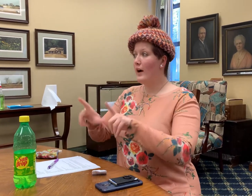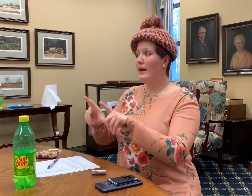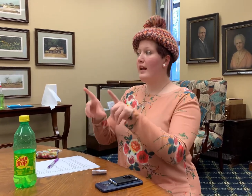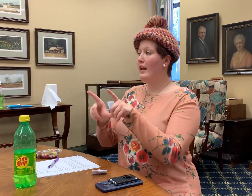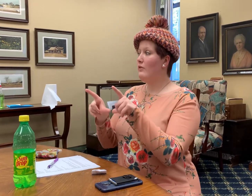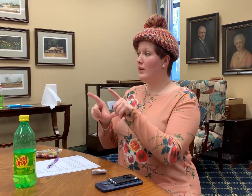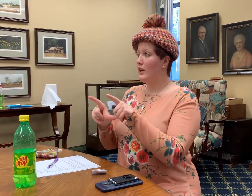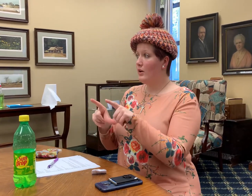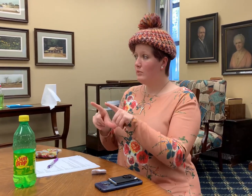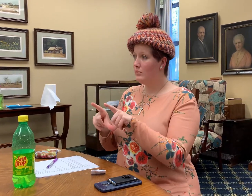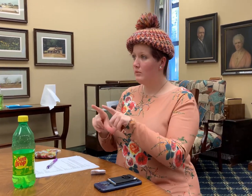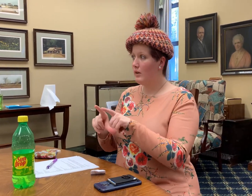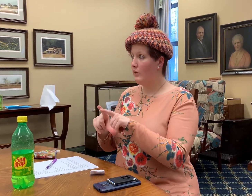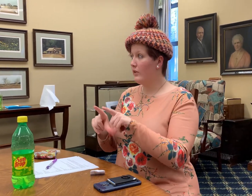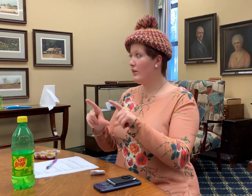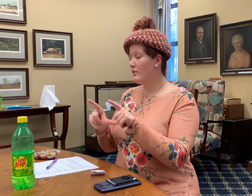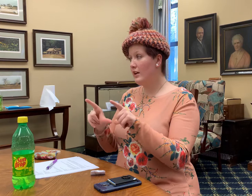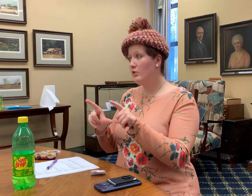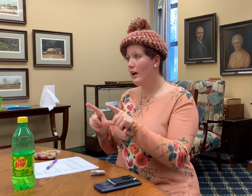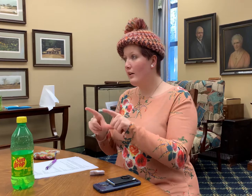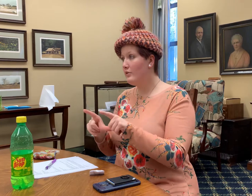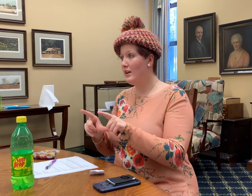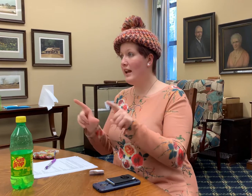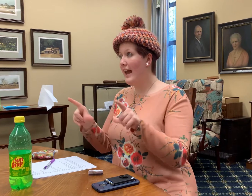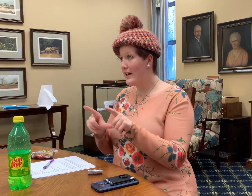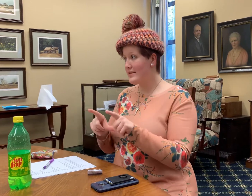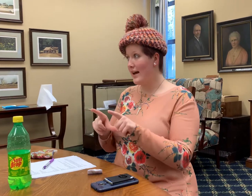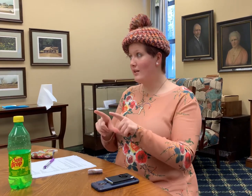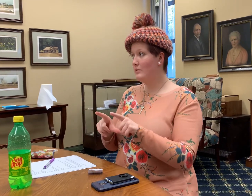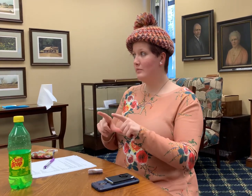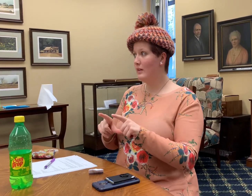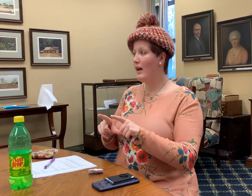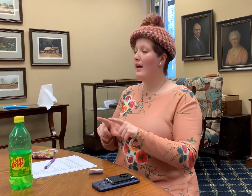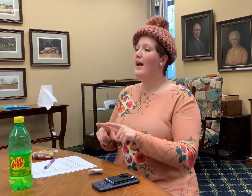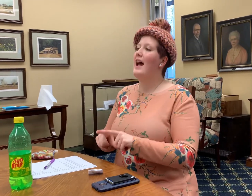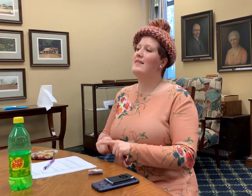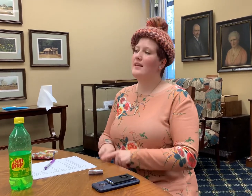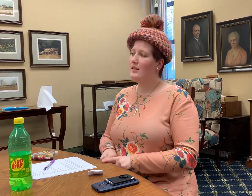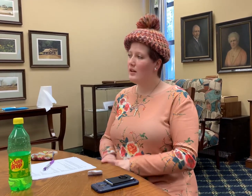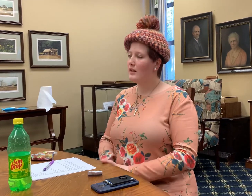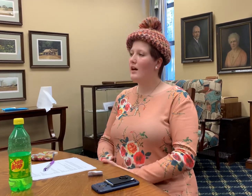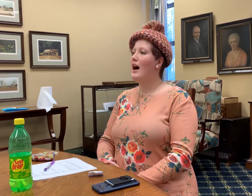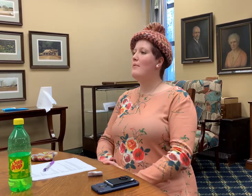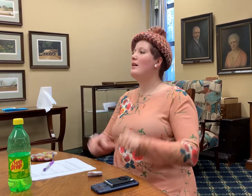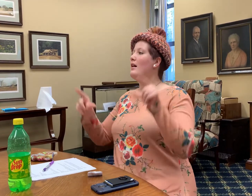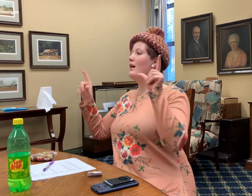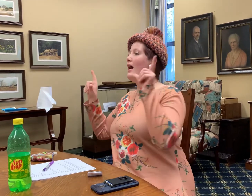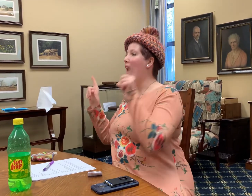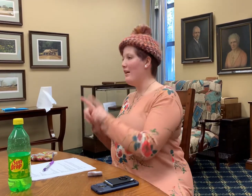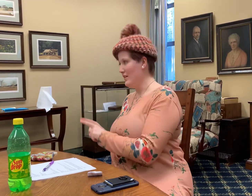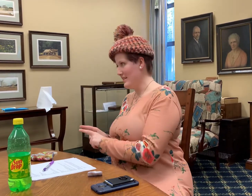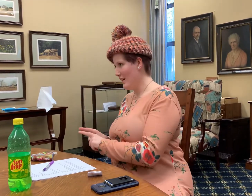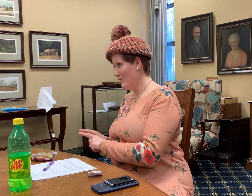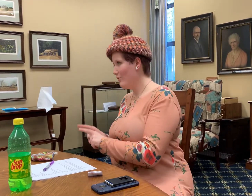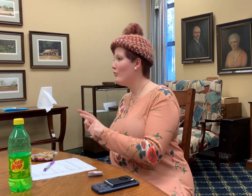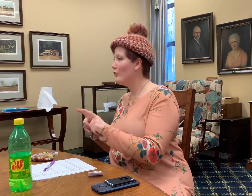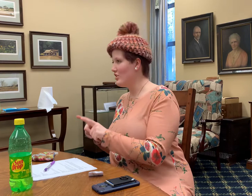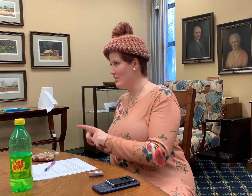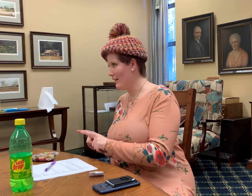a video of a song that you love in ASL, and then look up FSL, French Sign